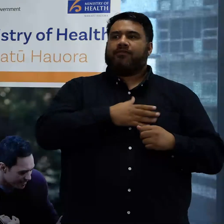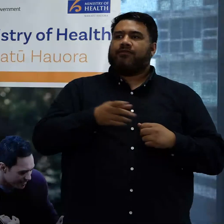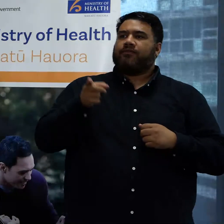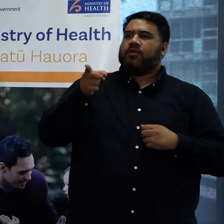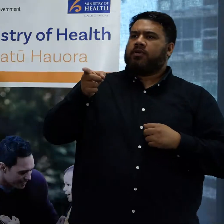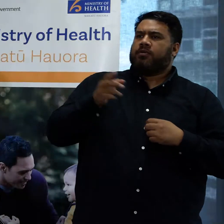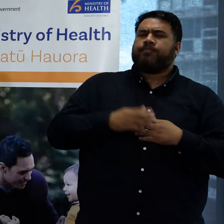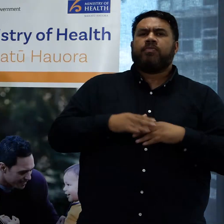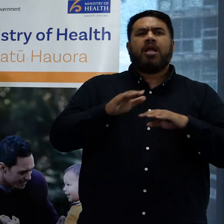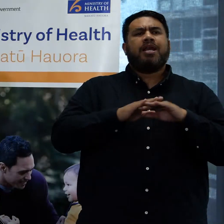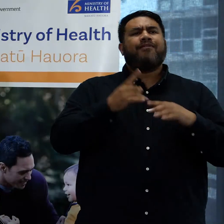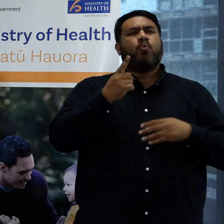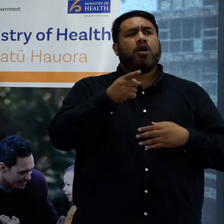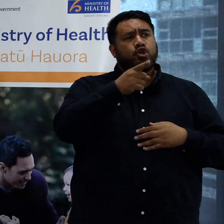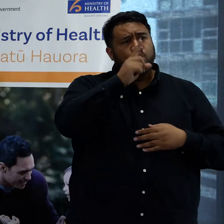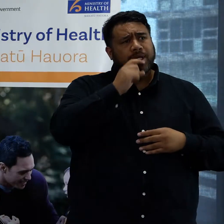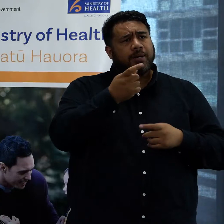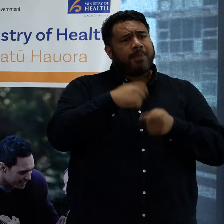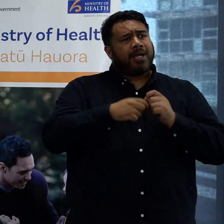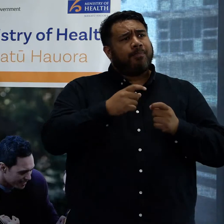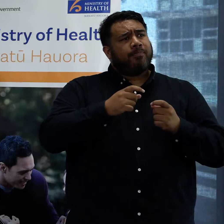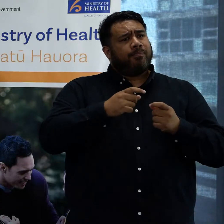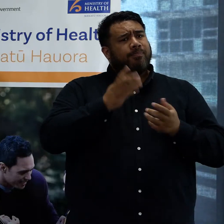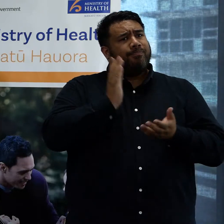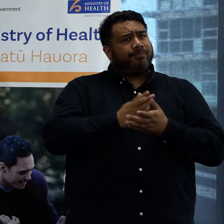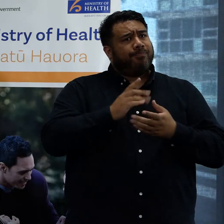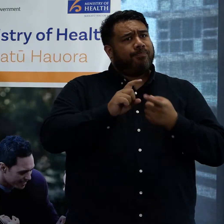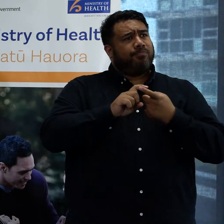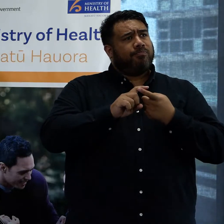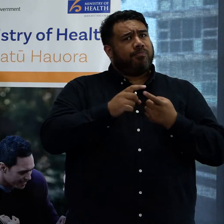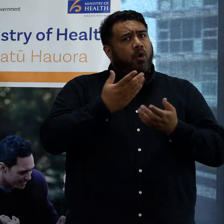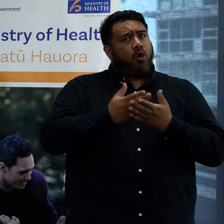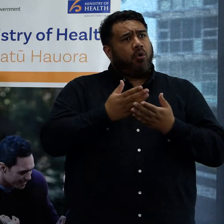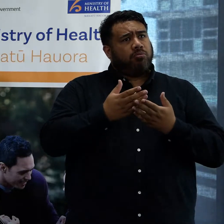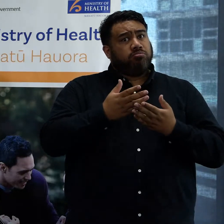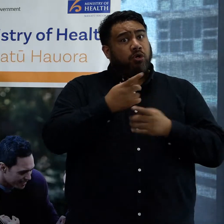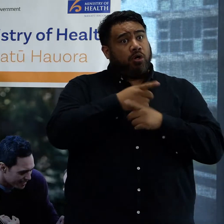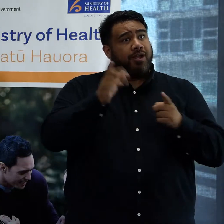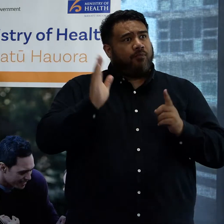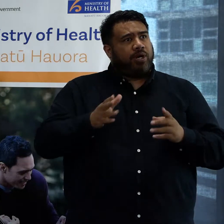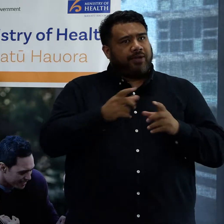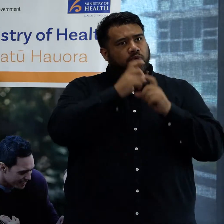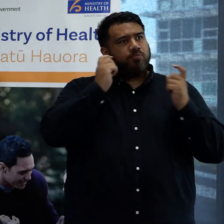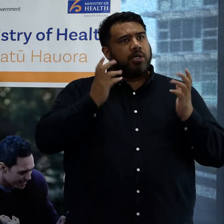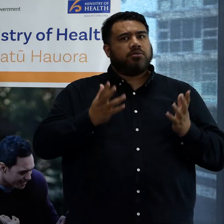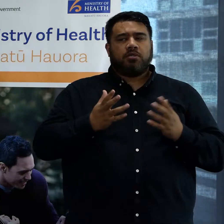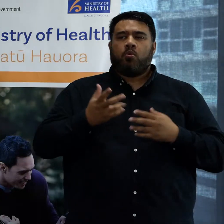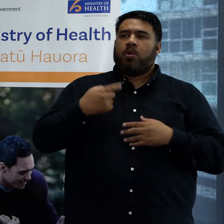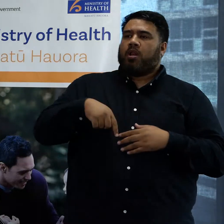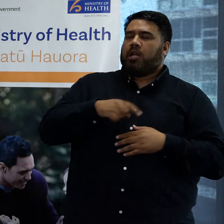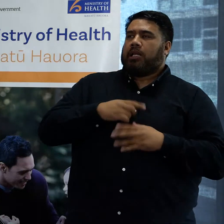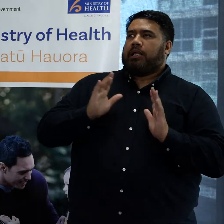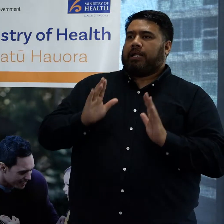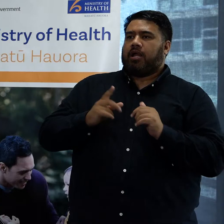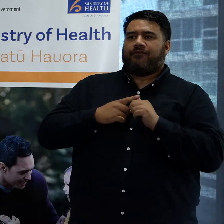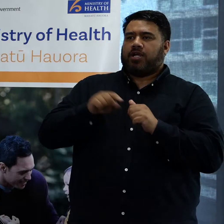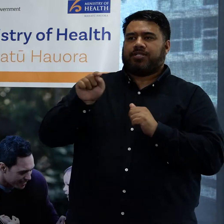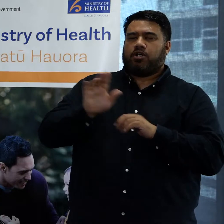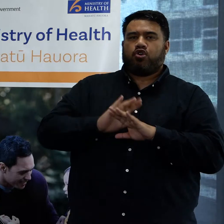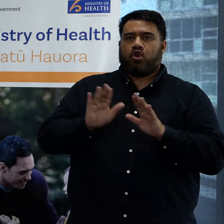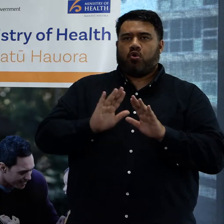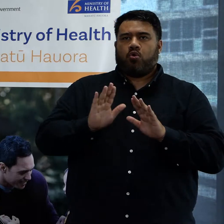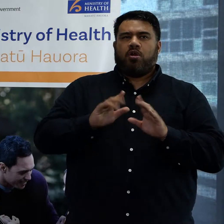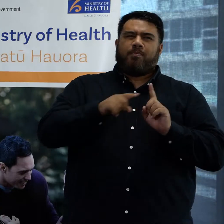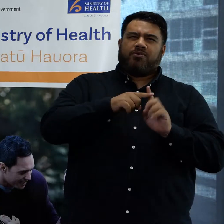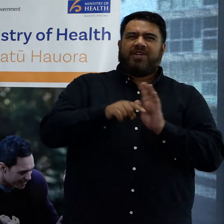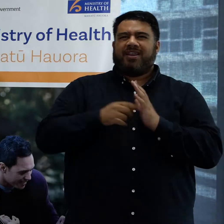1? I'm not the decision maker on that, but what I can say is that the Minister has asked for advice on the pros and cons of doing that, so we're